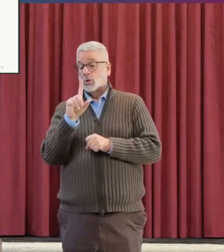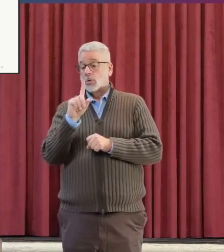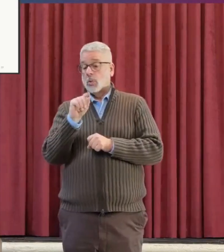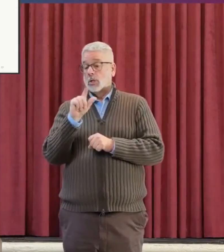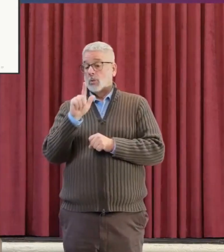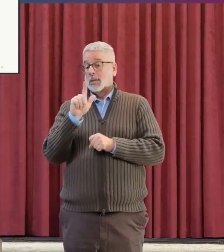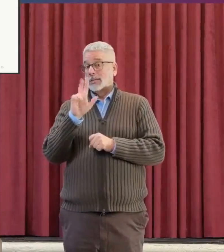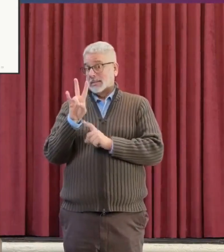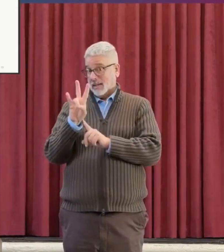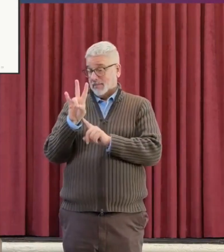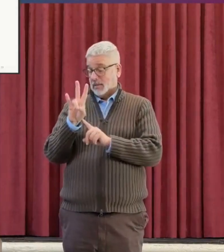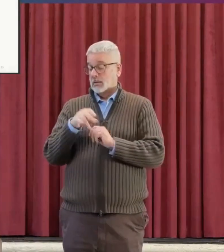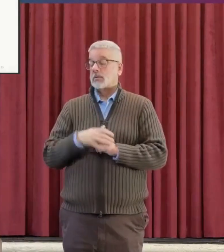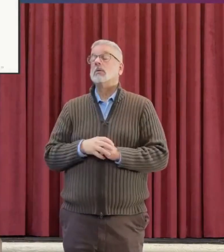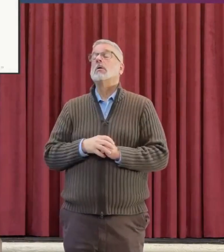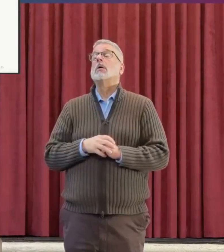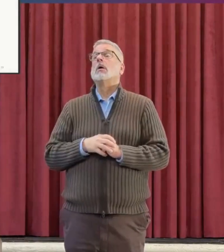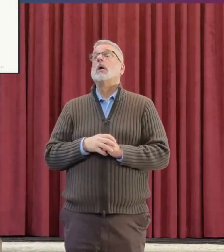2027,